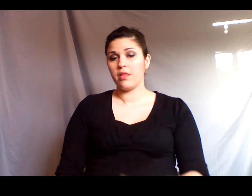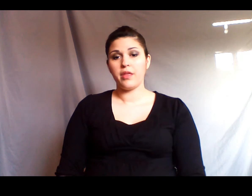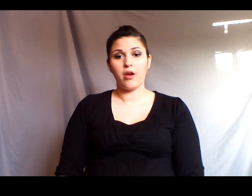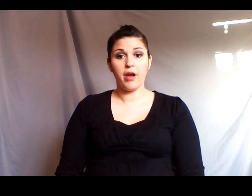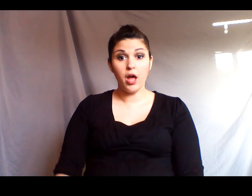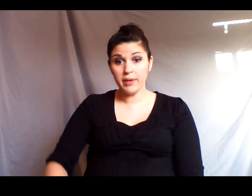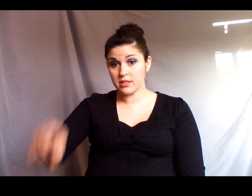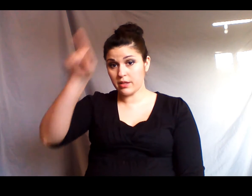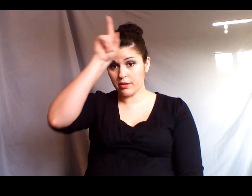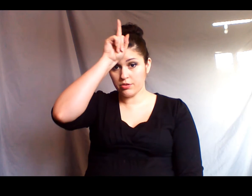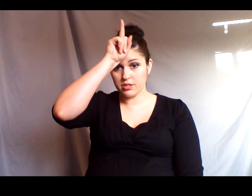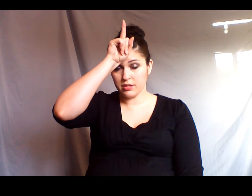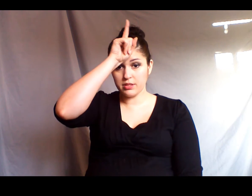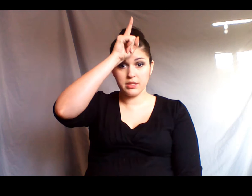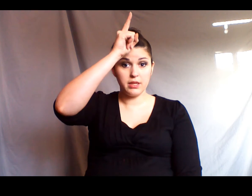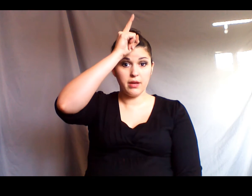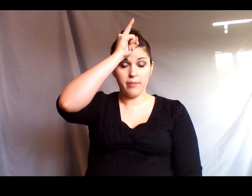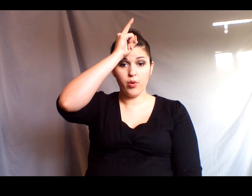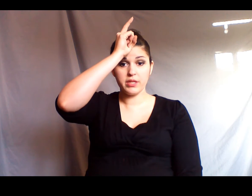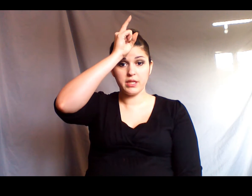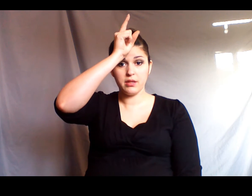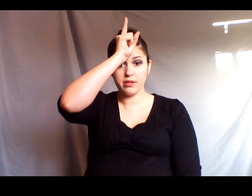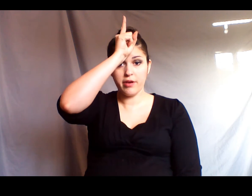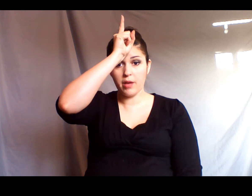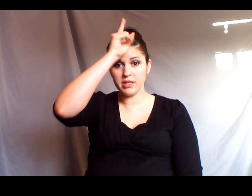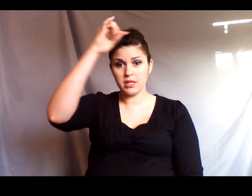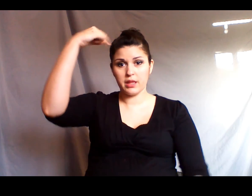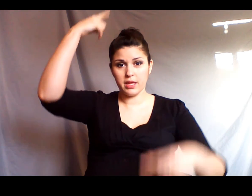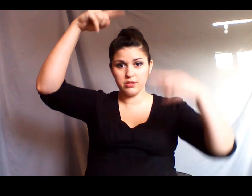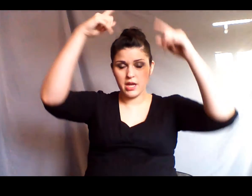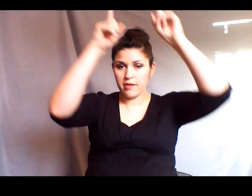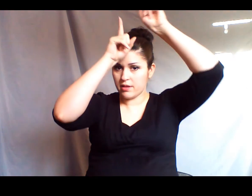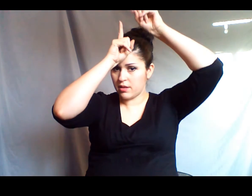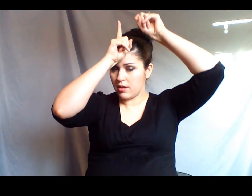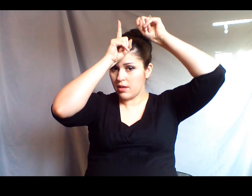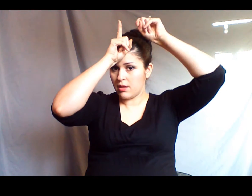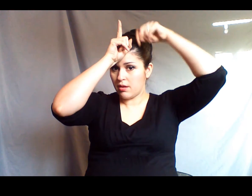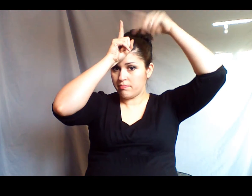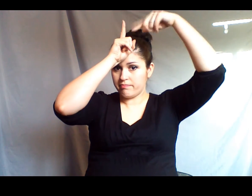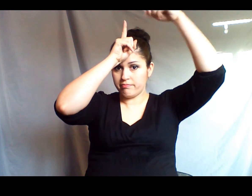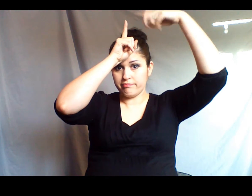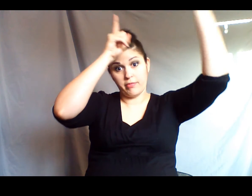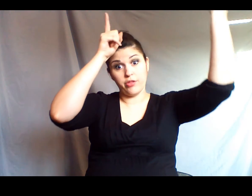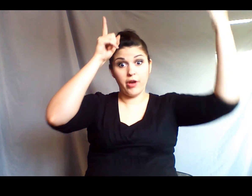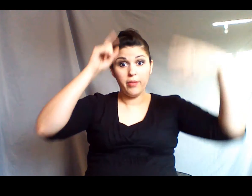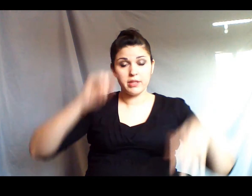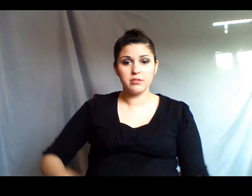their helmets. You'll still see pointy, their helmets, like they used to have on their helmets.